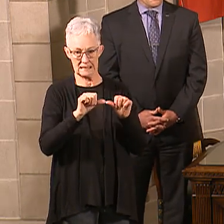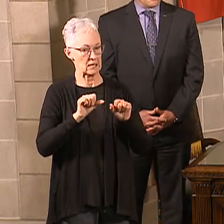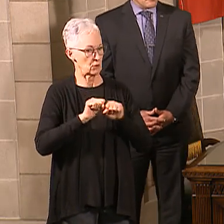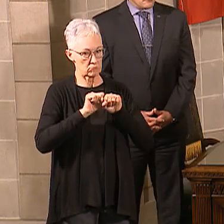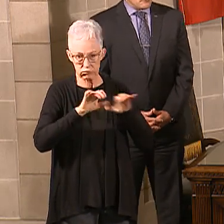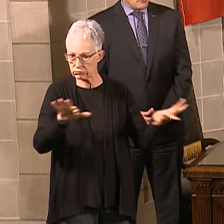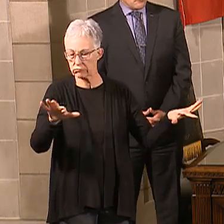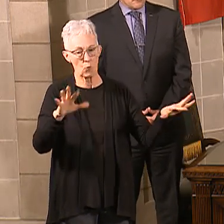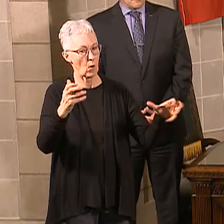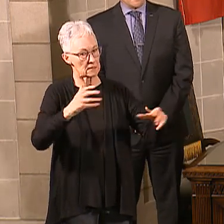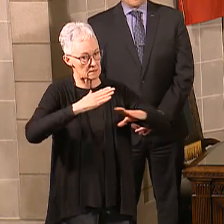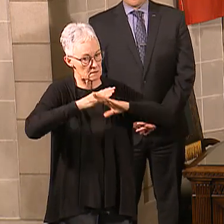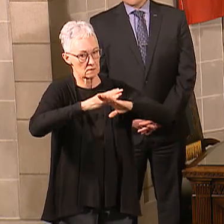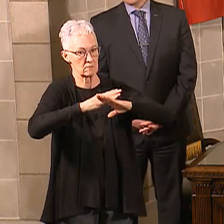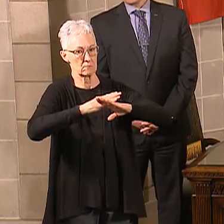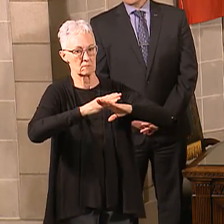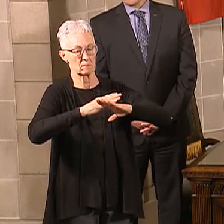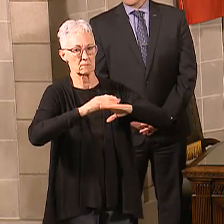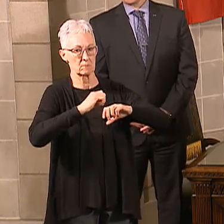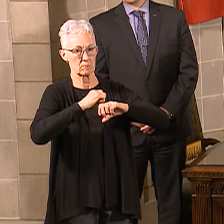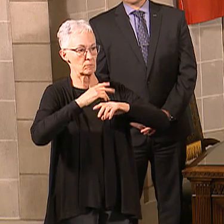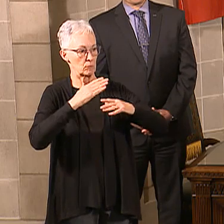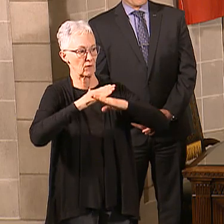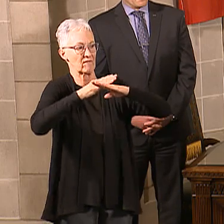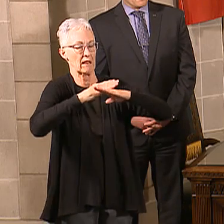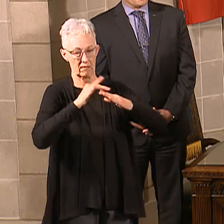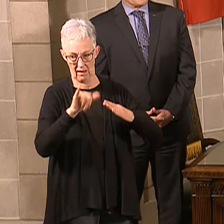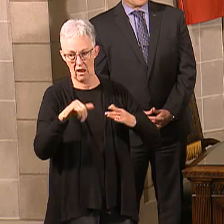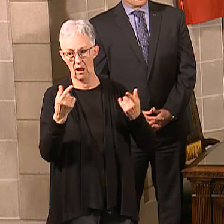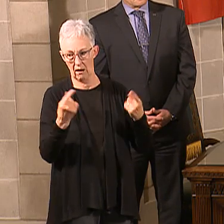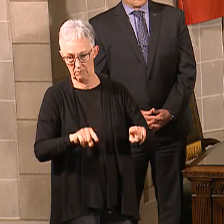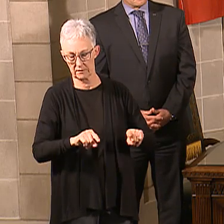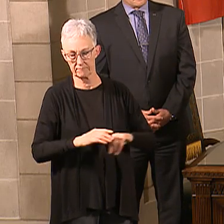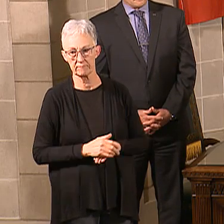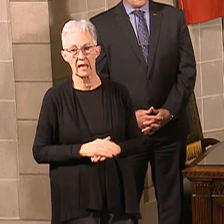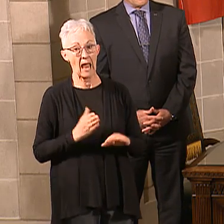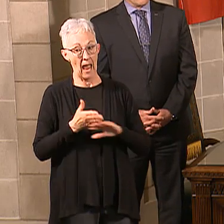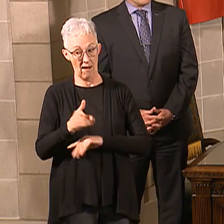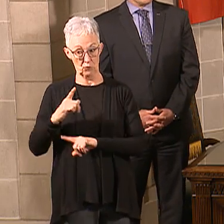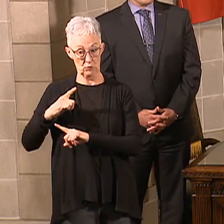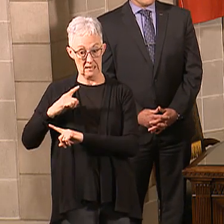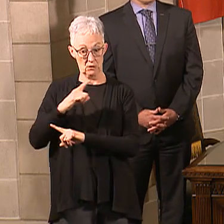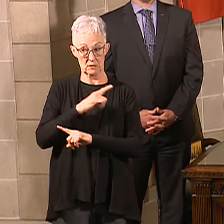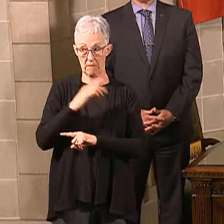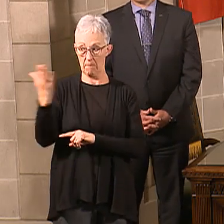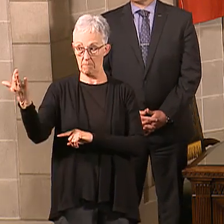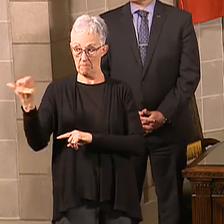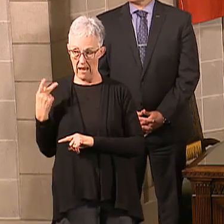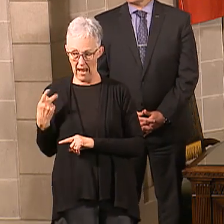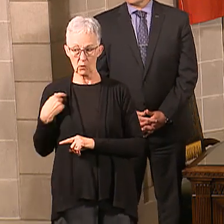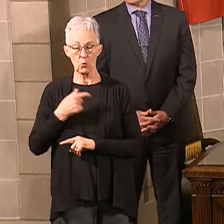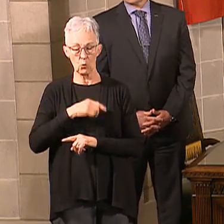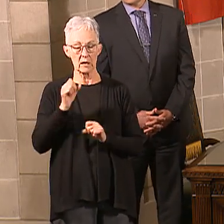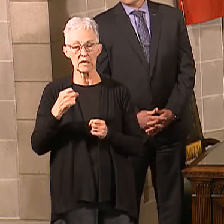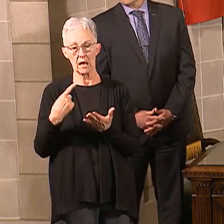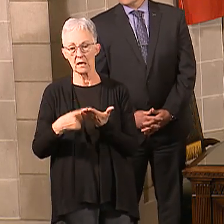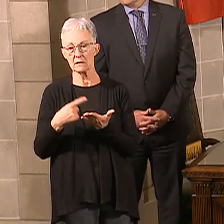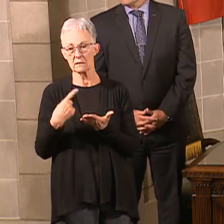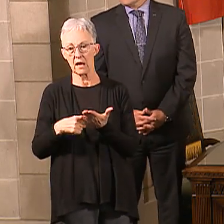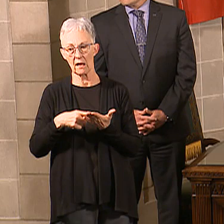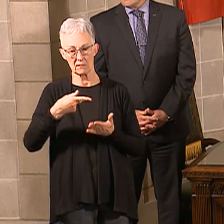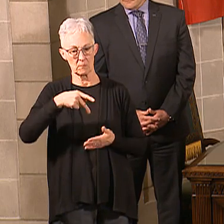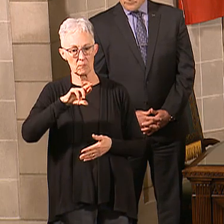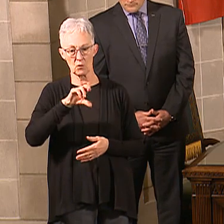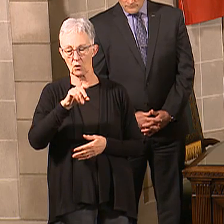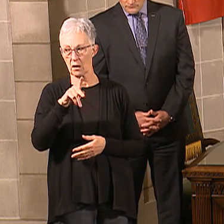focus on right now. And when the legislature has the opportunity to come back from recess, we can address those other issues like property taxes. And finally, David Earl has a question